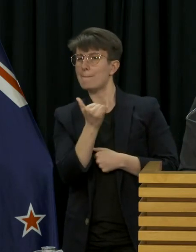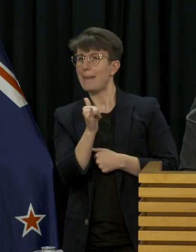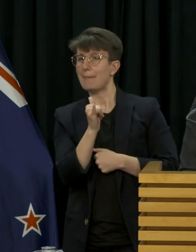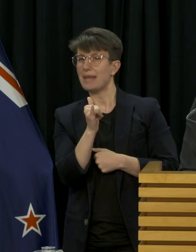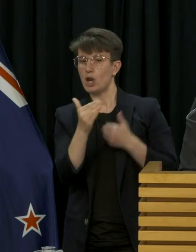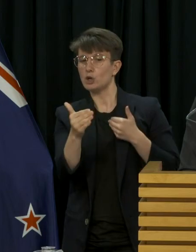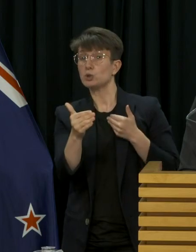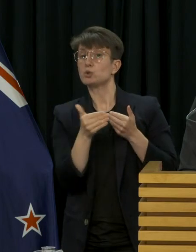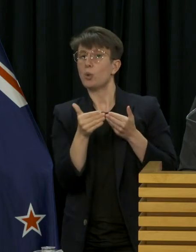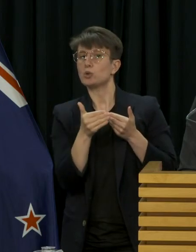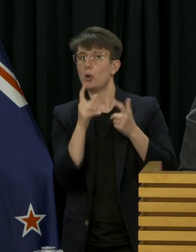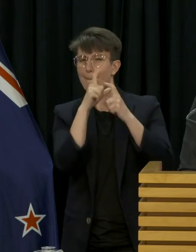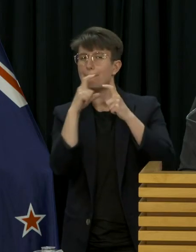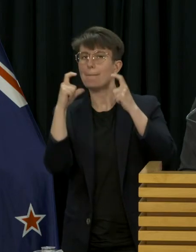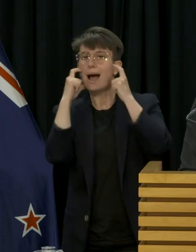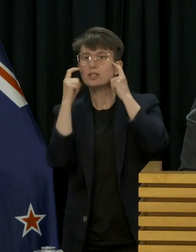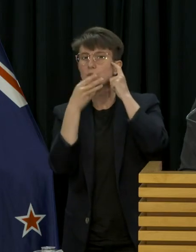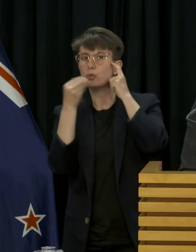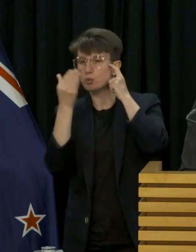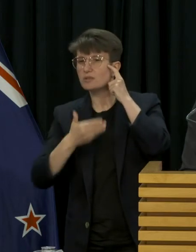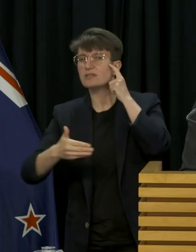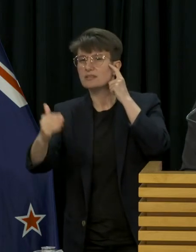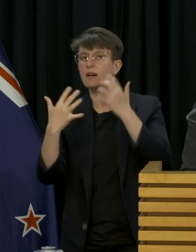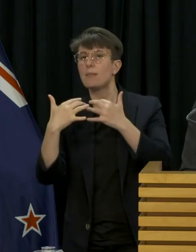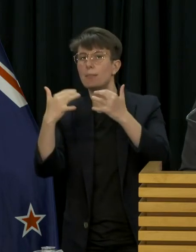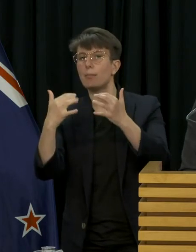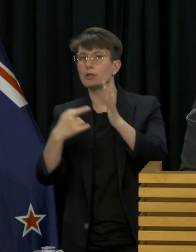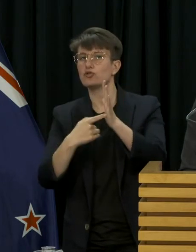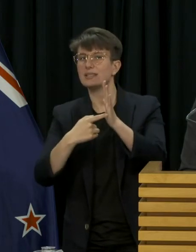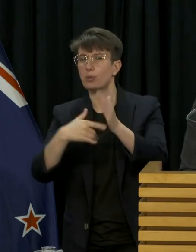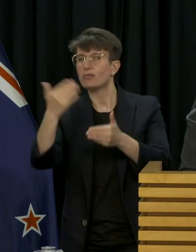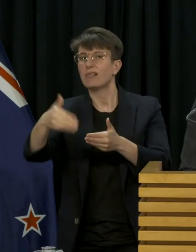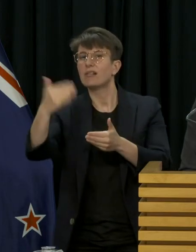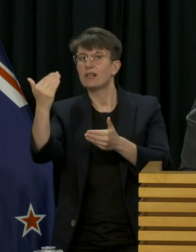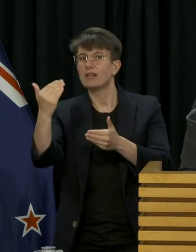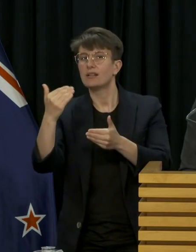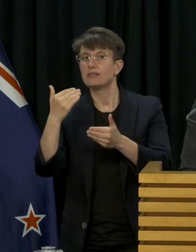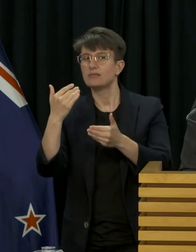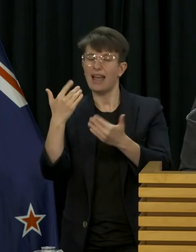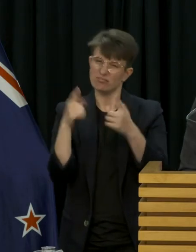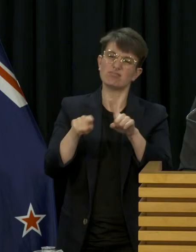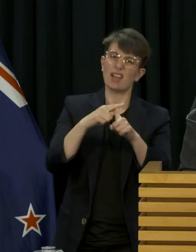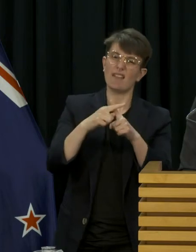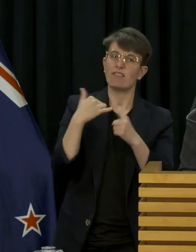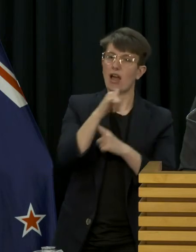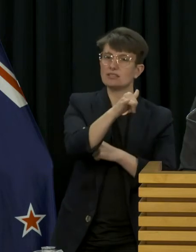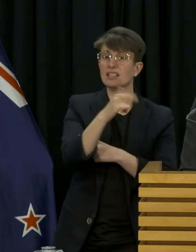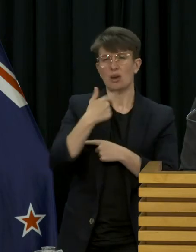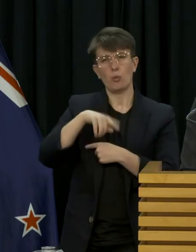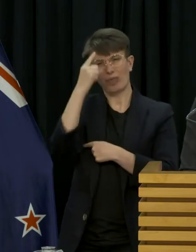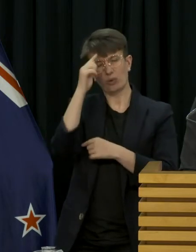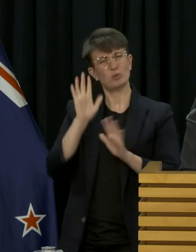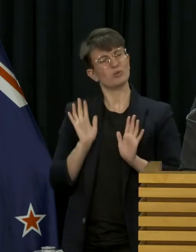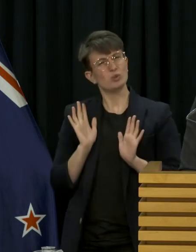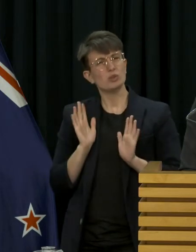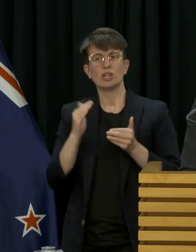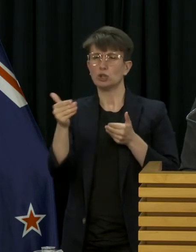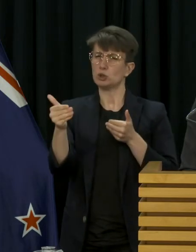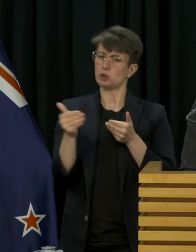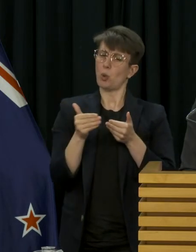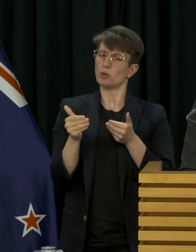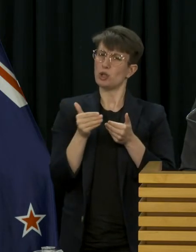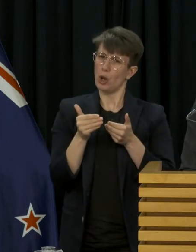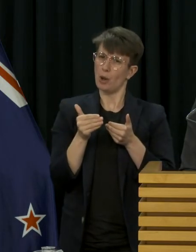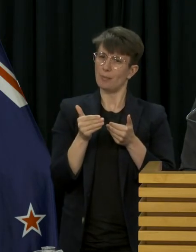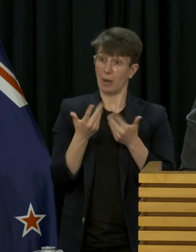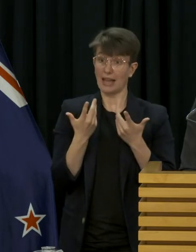mask use on public transport and flights. Our view was that actually a short-term use